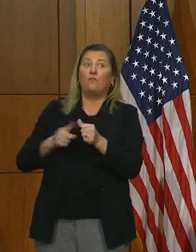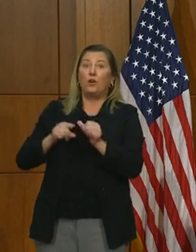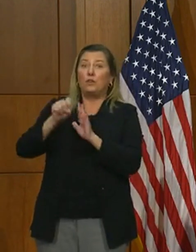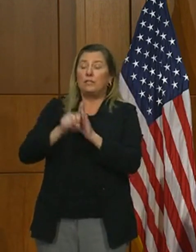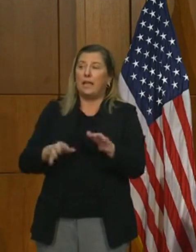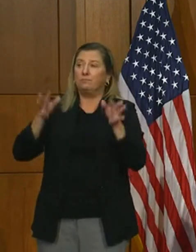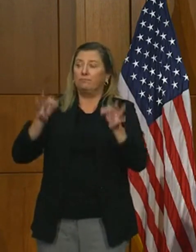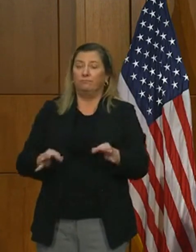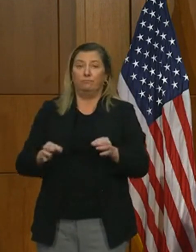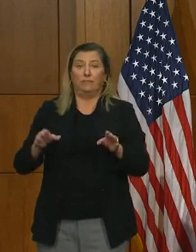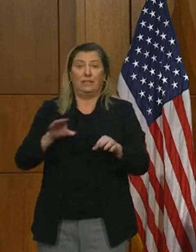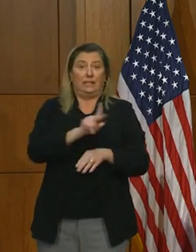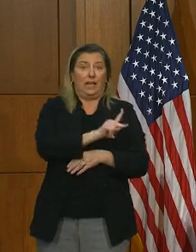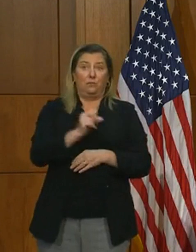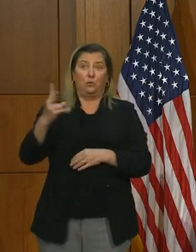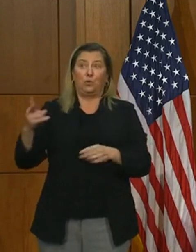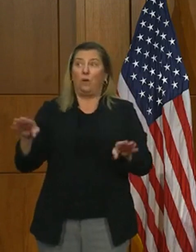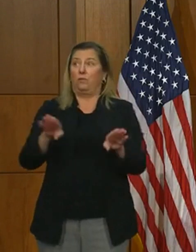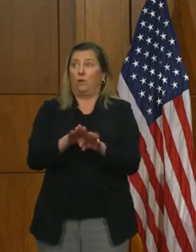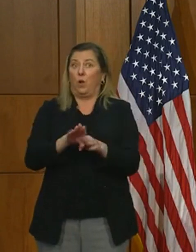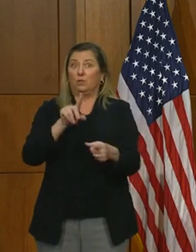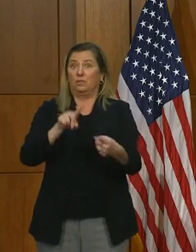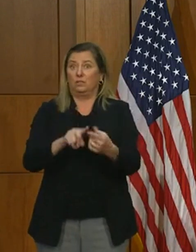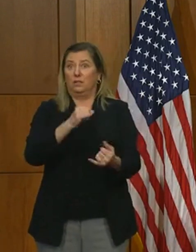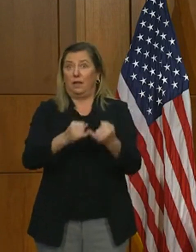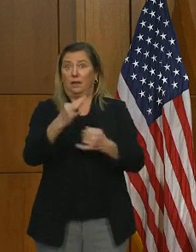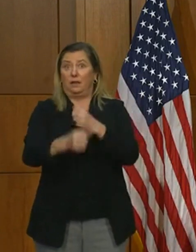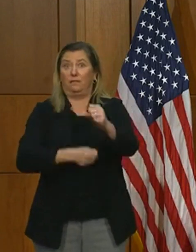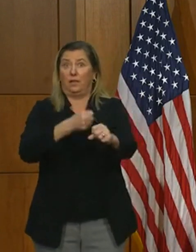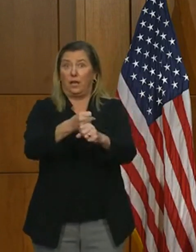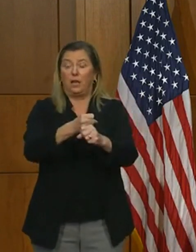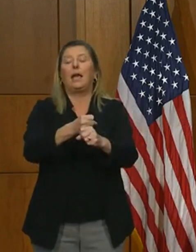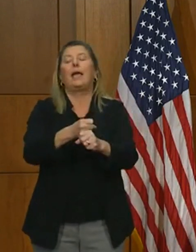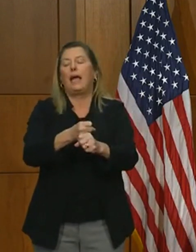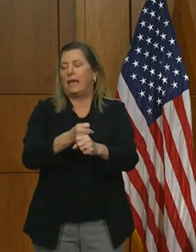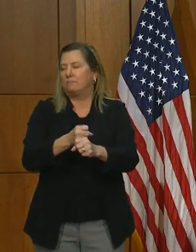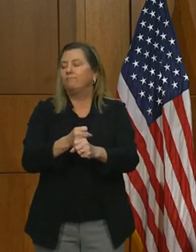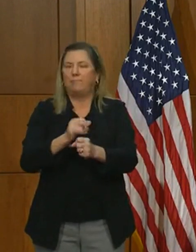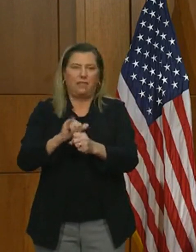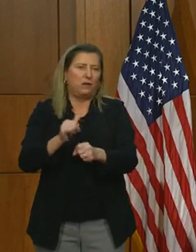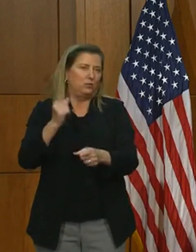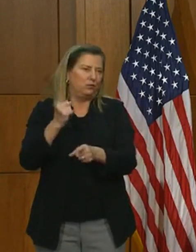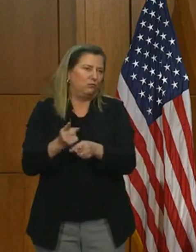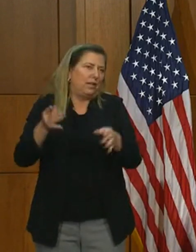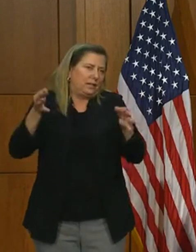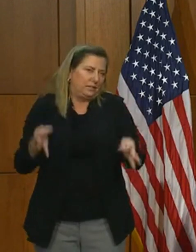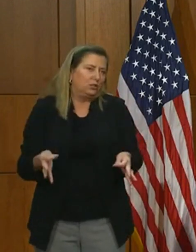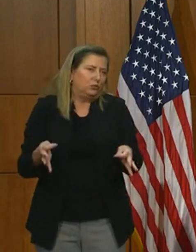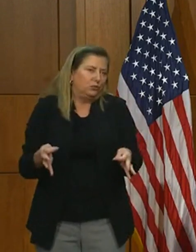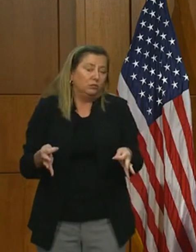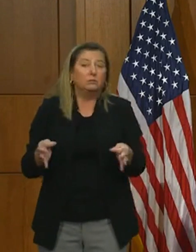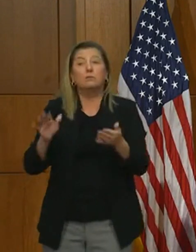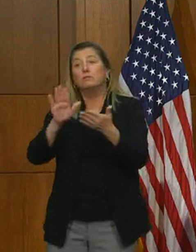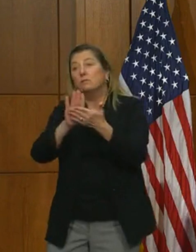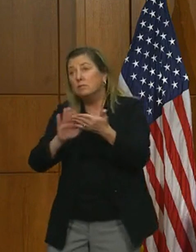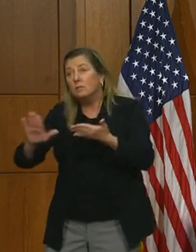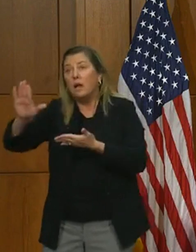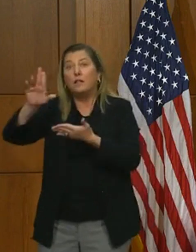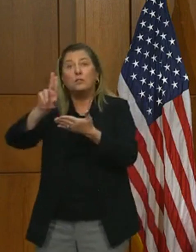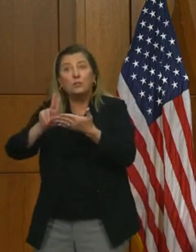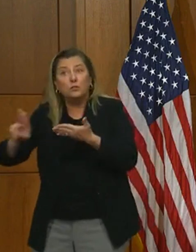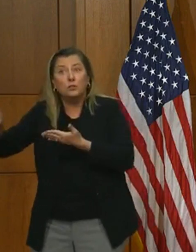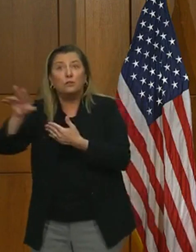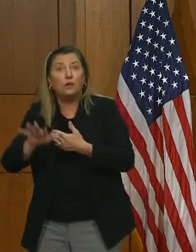schools through the end of the year, and that has proven to be the right decision. All of our colleges and